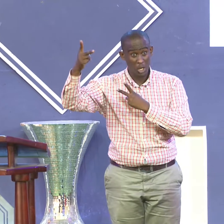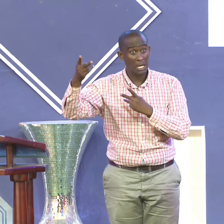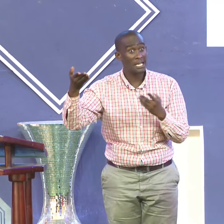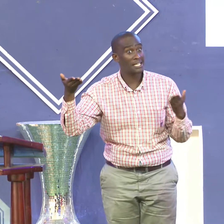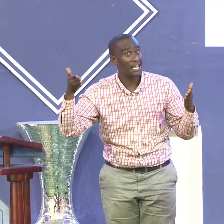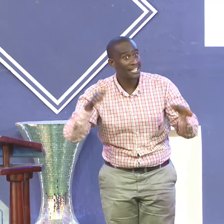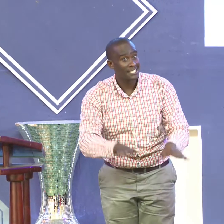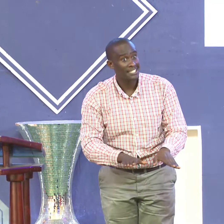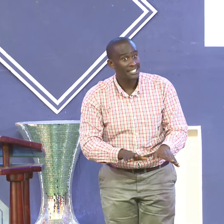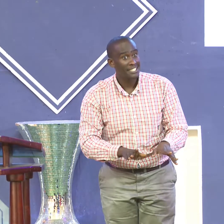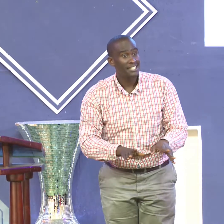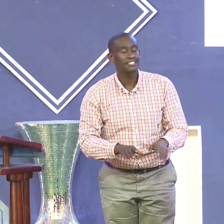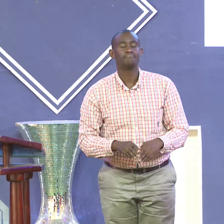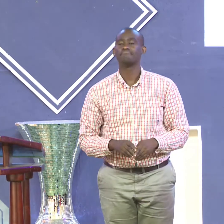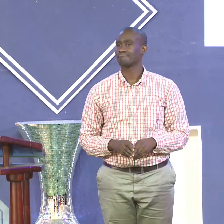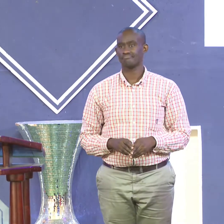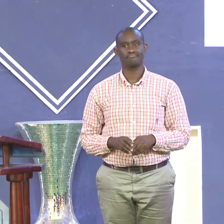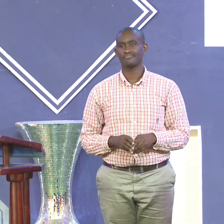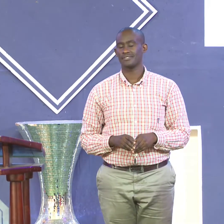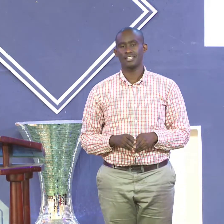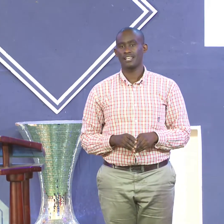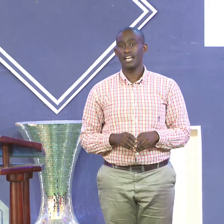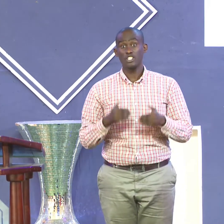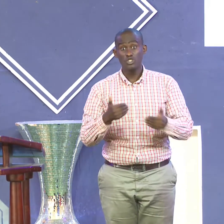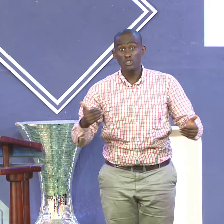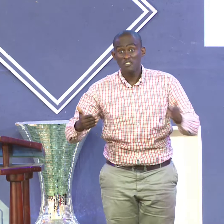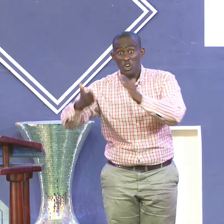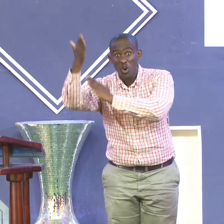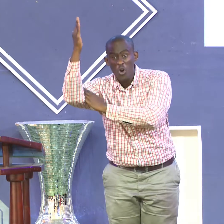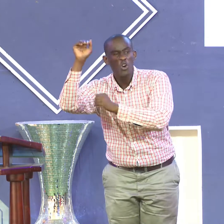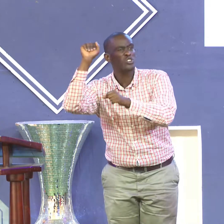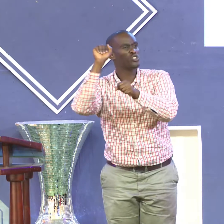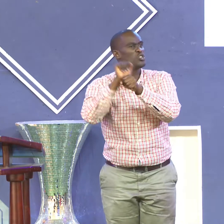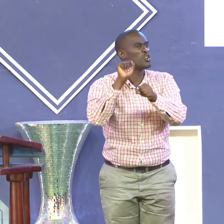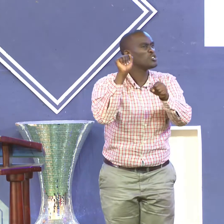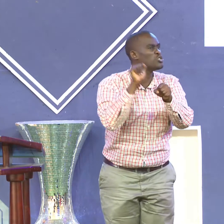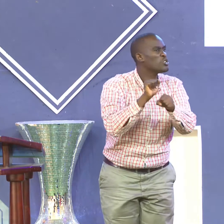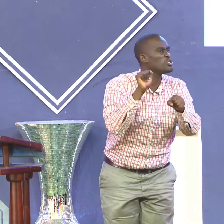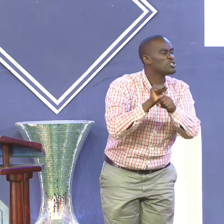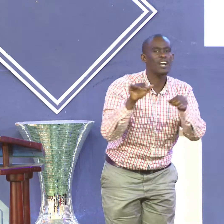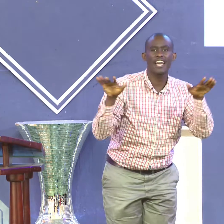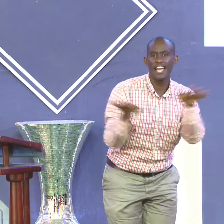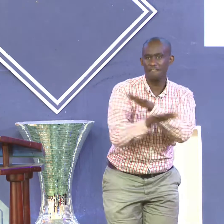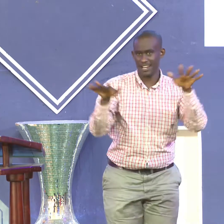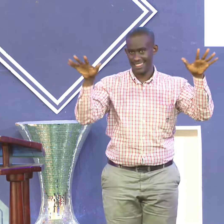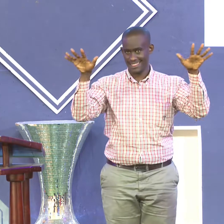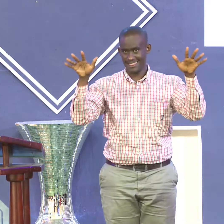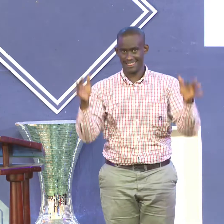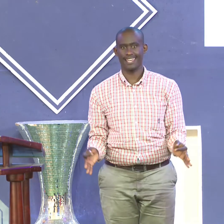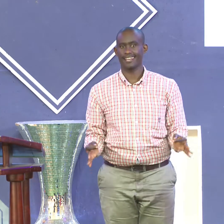is dead, abaana ba Katonda tugenda kukola buli kyonna. The children of God will do everything.